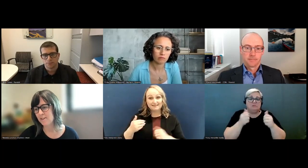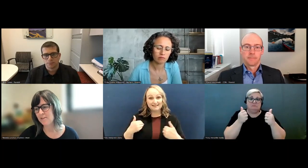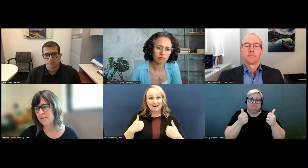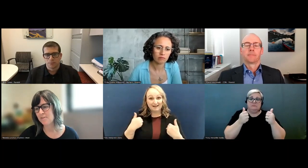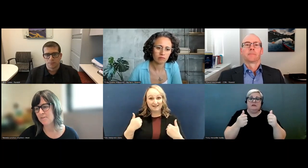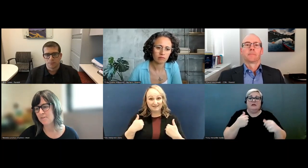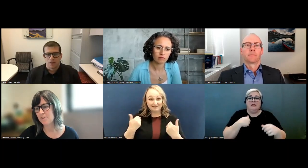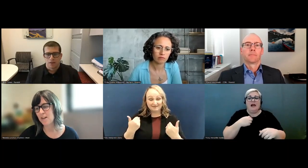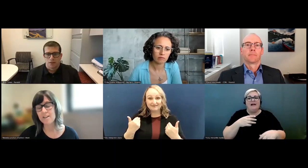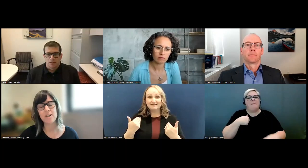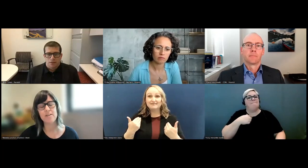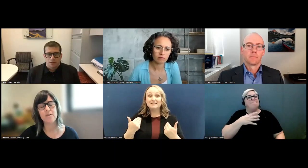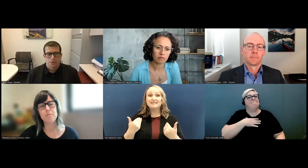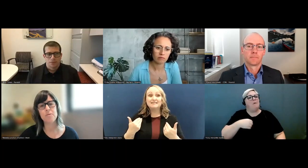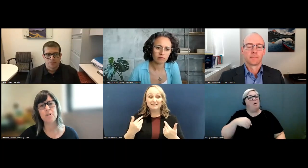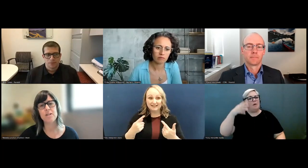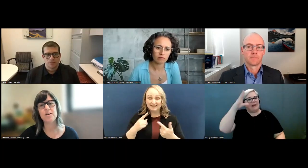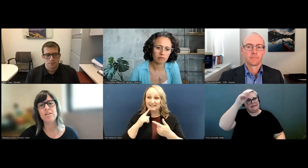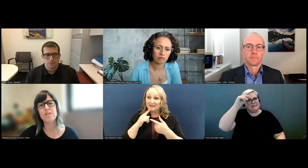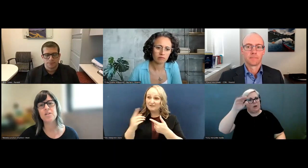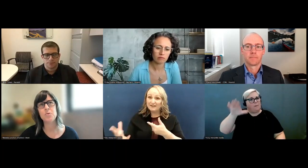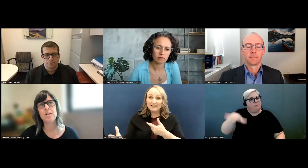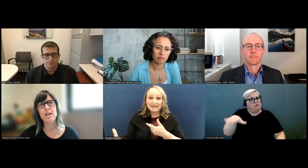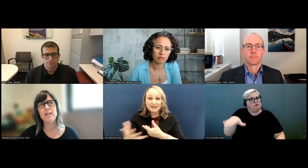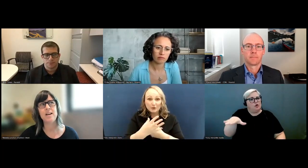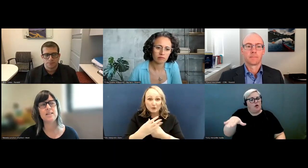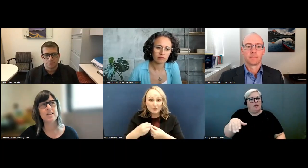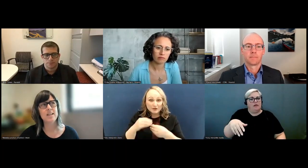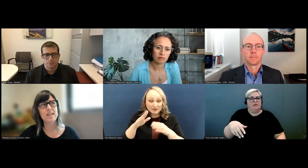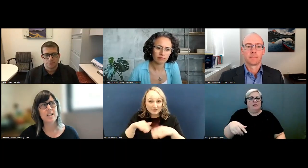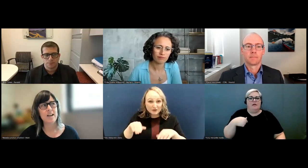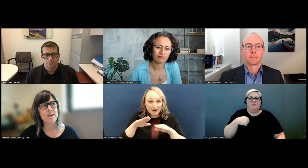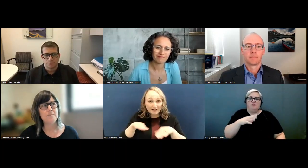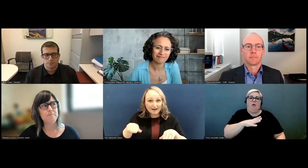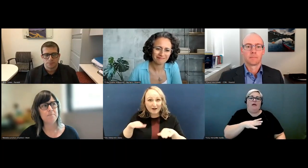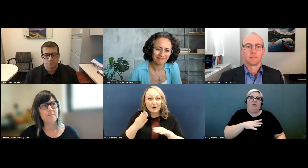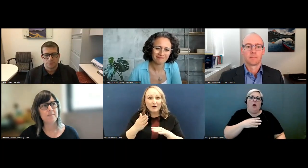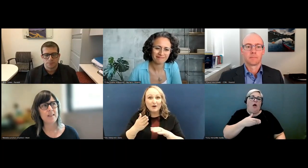have inclusive childcare for him before he started school, and that